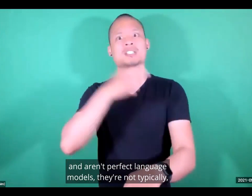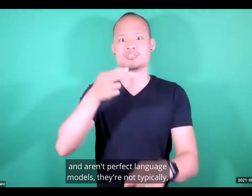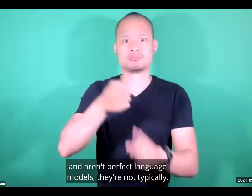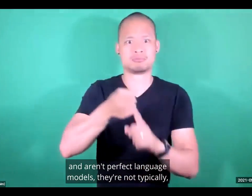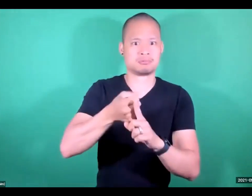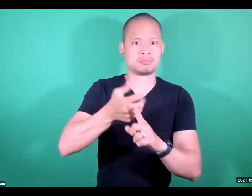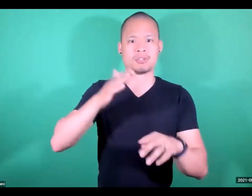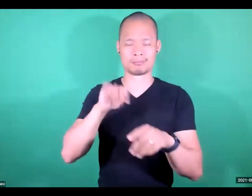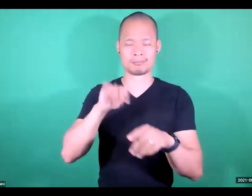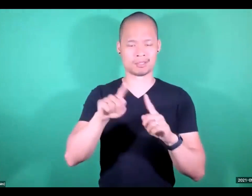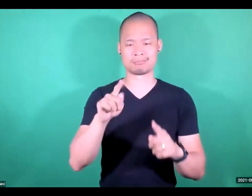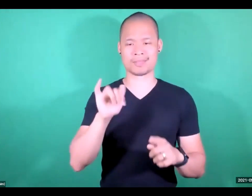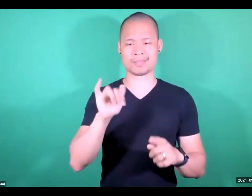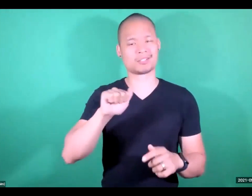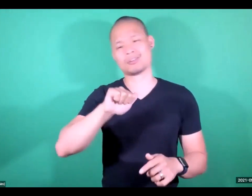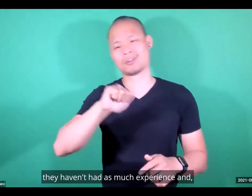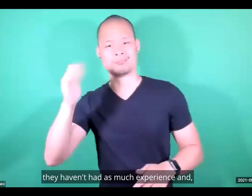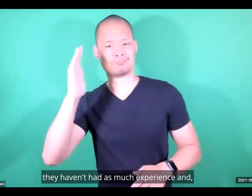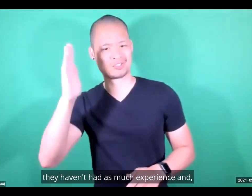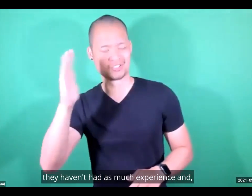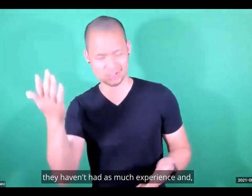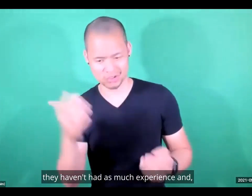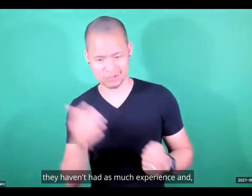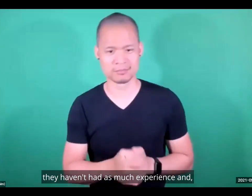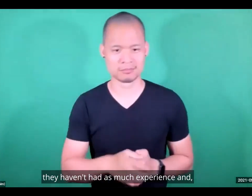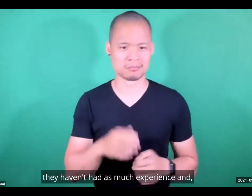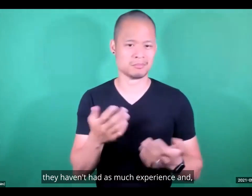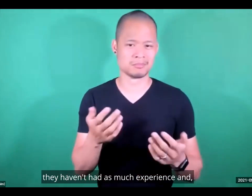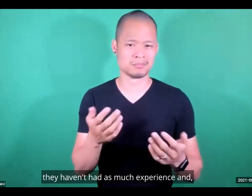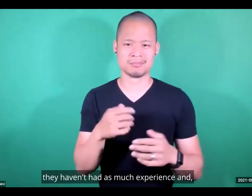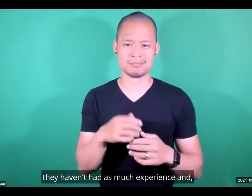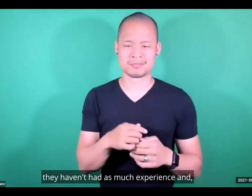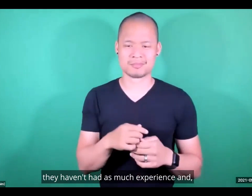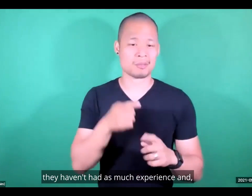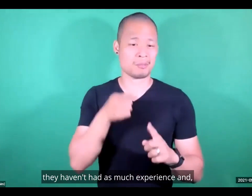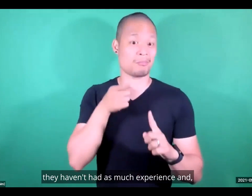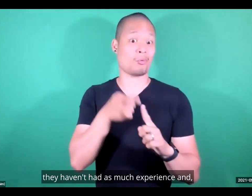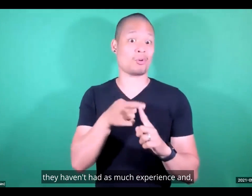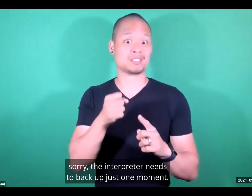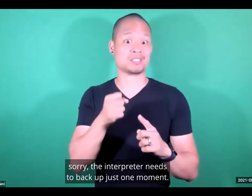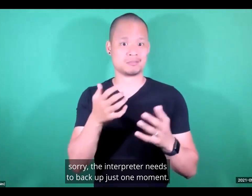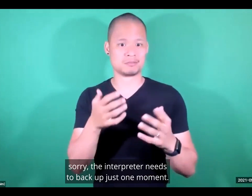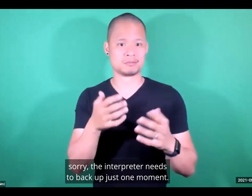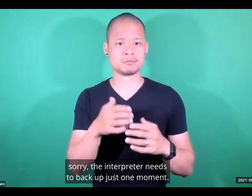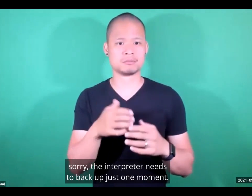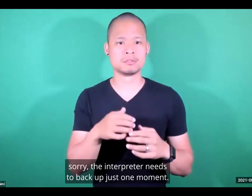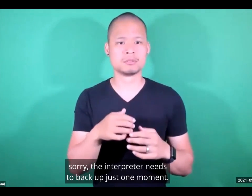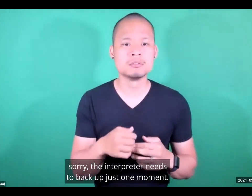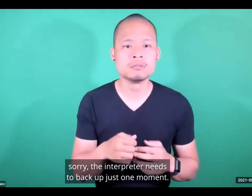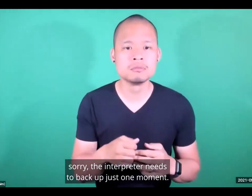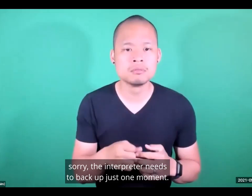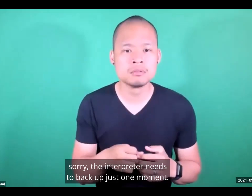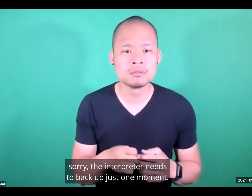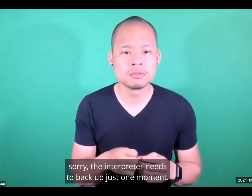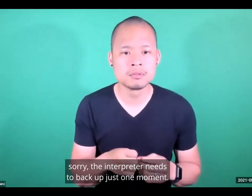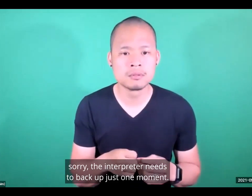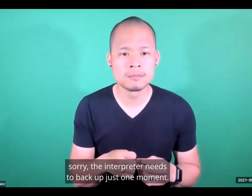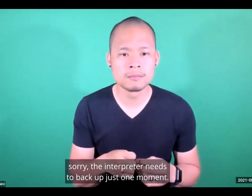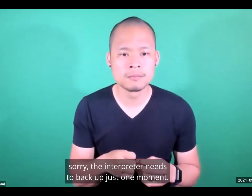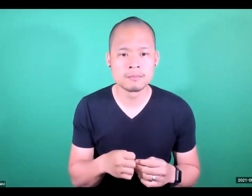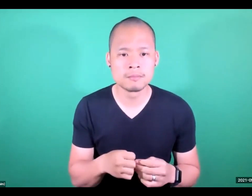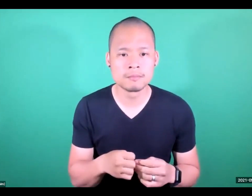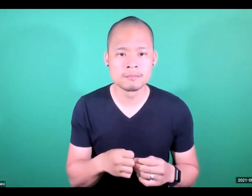not typically, you know, they haven't had as much experience. And sorry, interpreter needs to back up just one